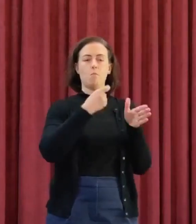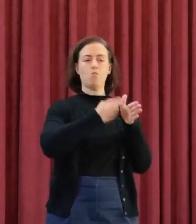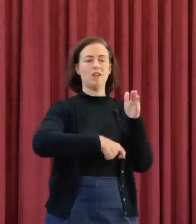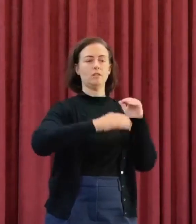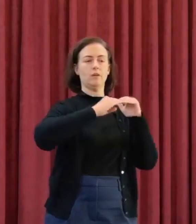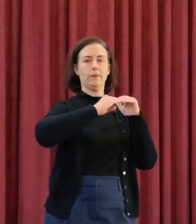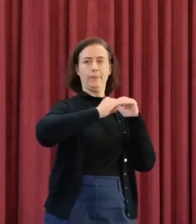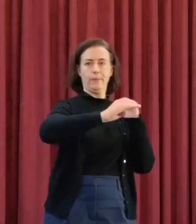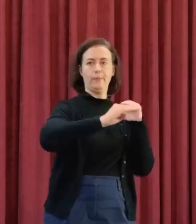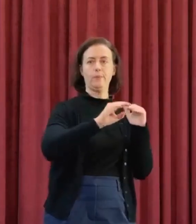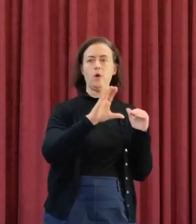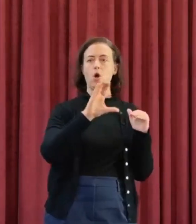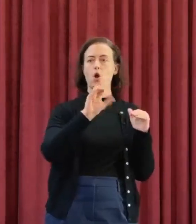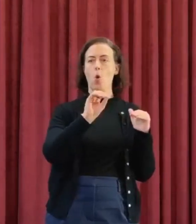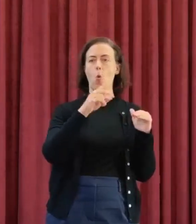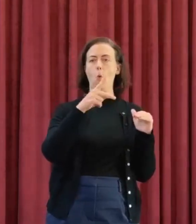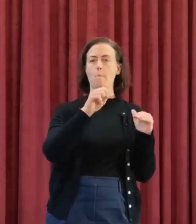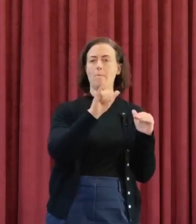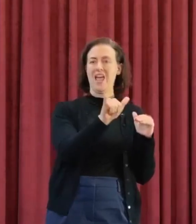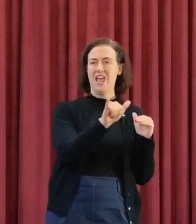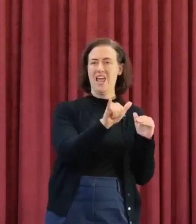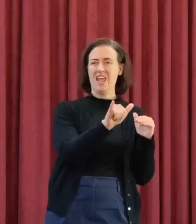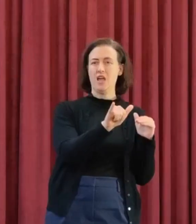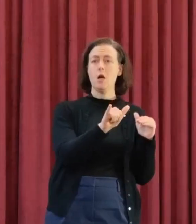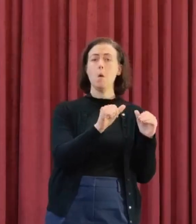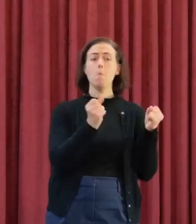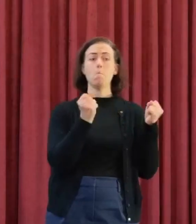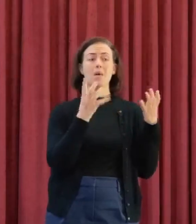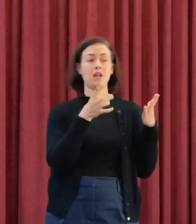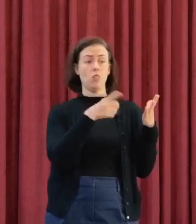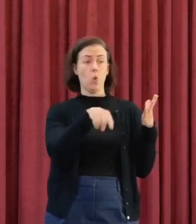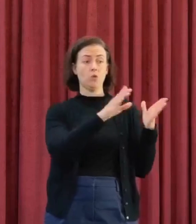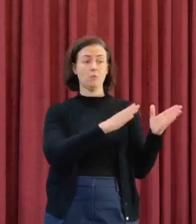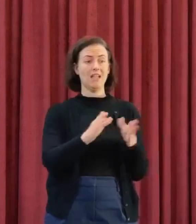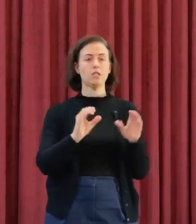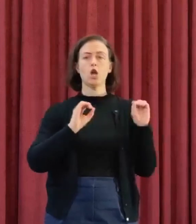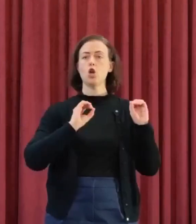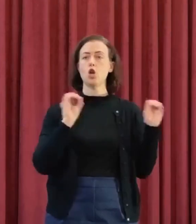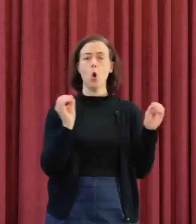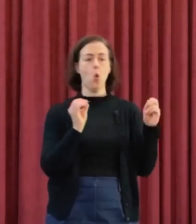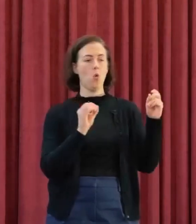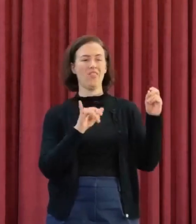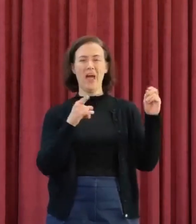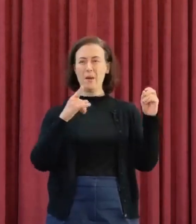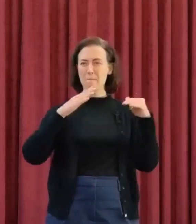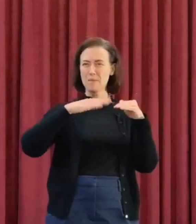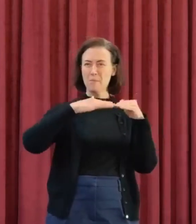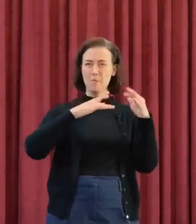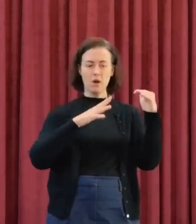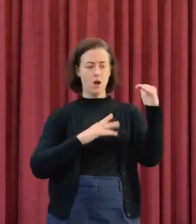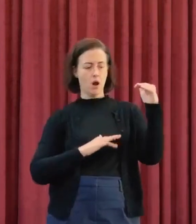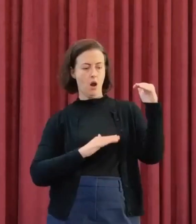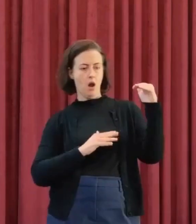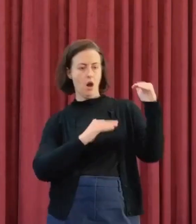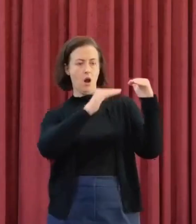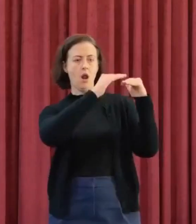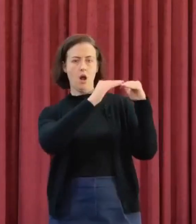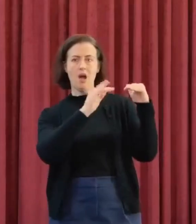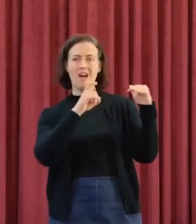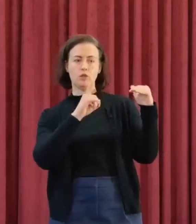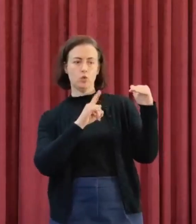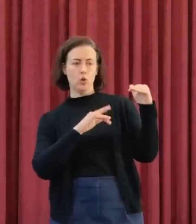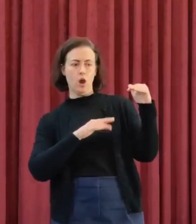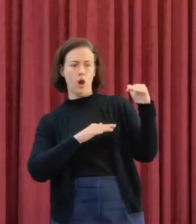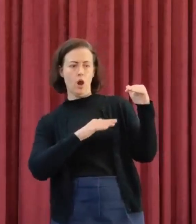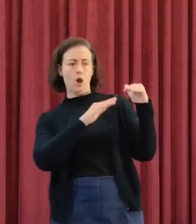plans, they have no deductibles. There are some plans comes with deductibles, but many plans have